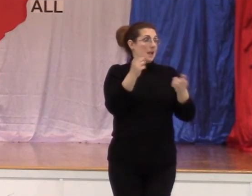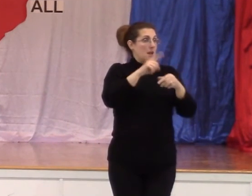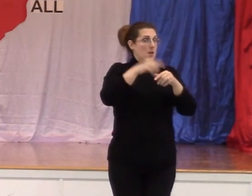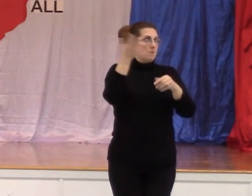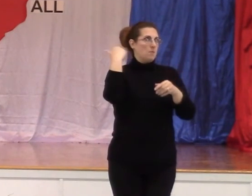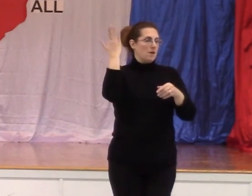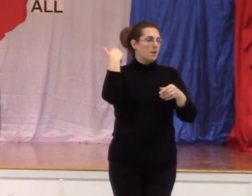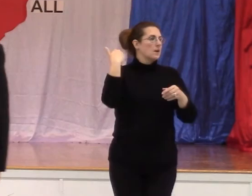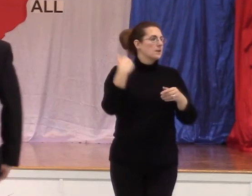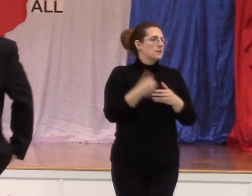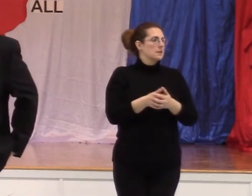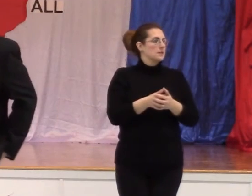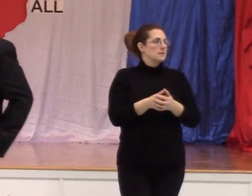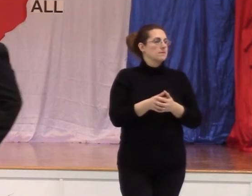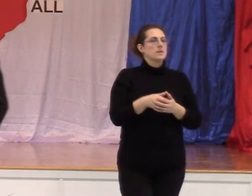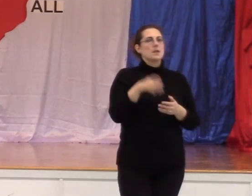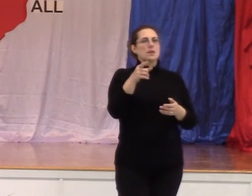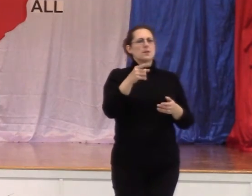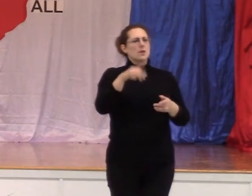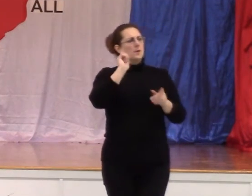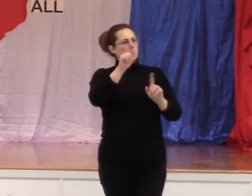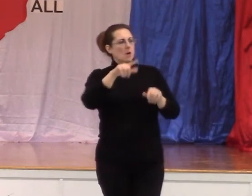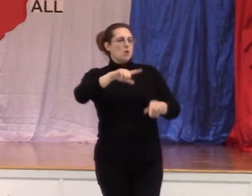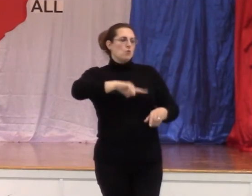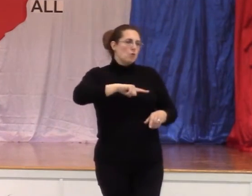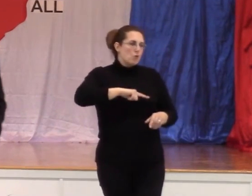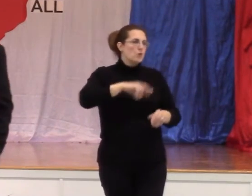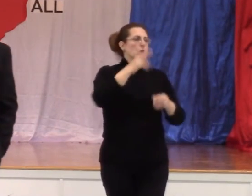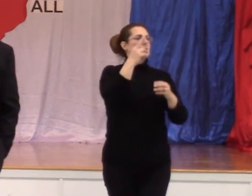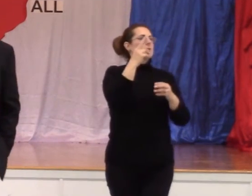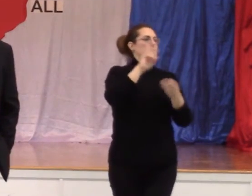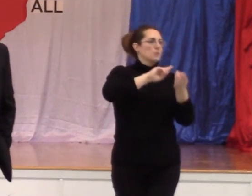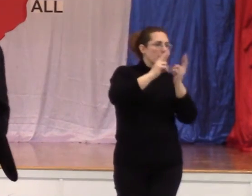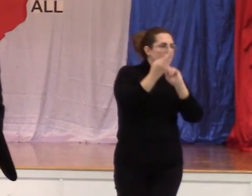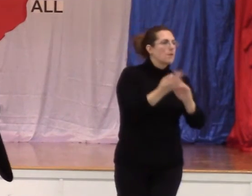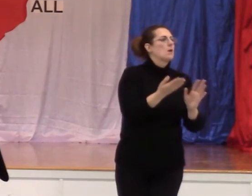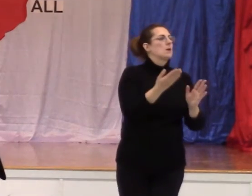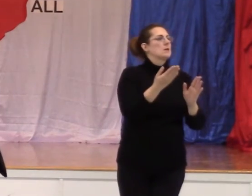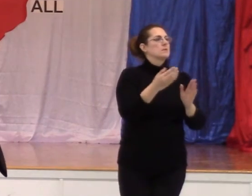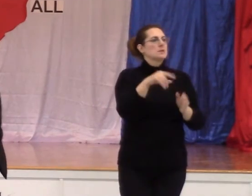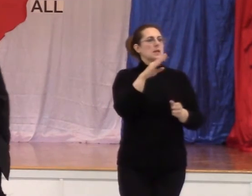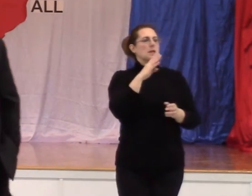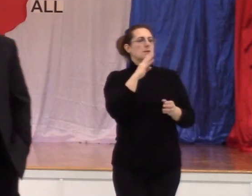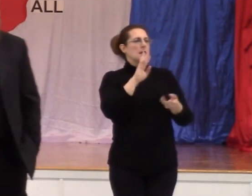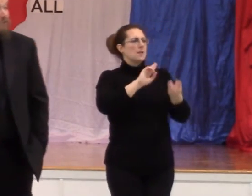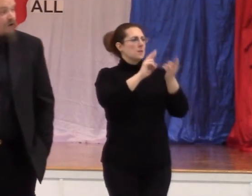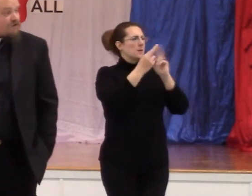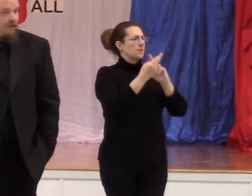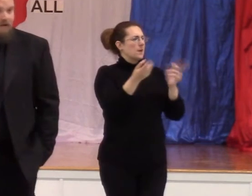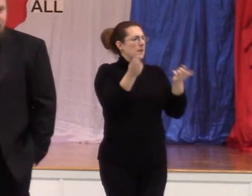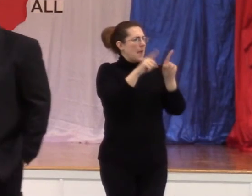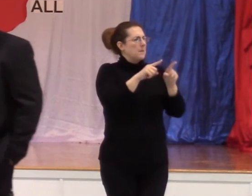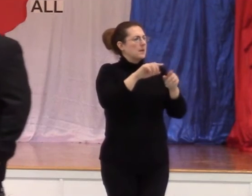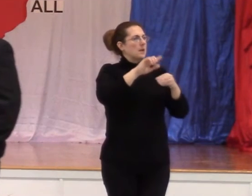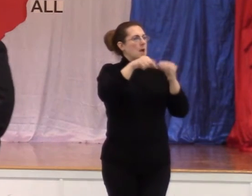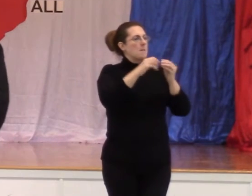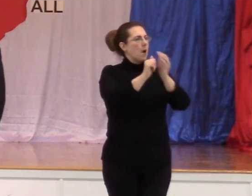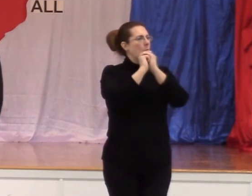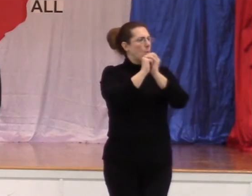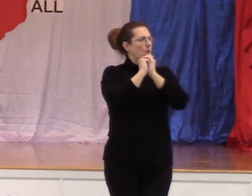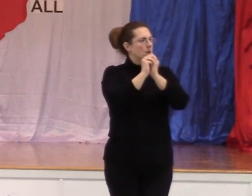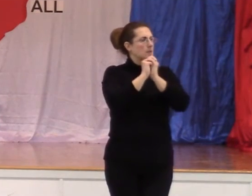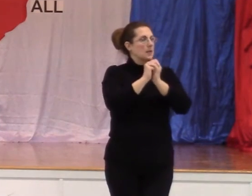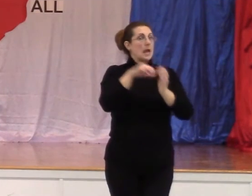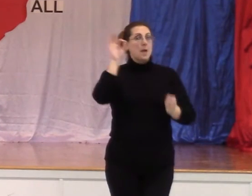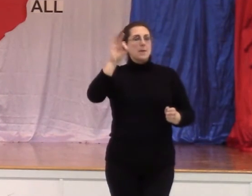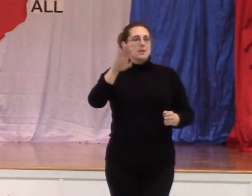Right? So we get all the way into Luther and the reforms, as we talked about, especially the reforms that happen about worship. And Pastor Bean